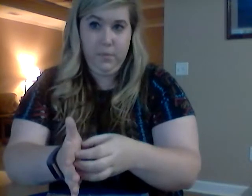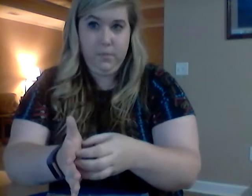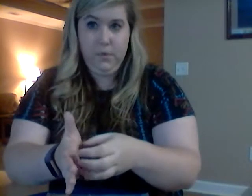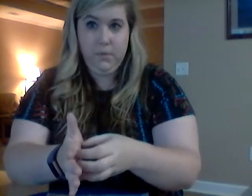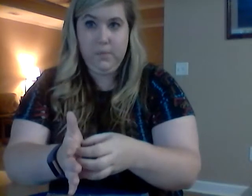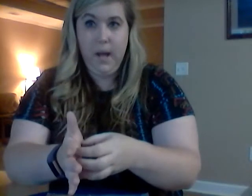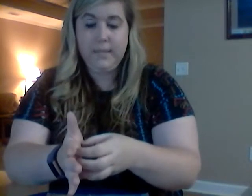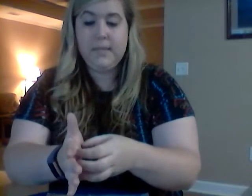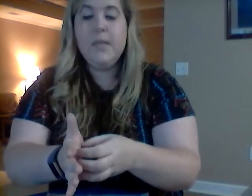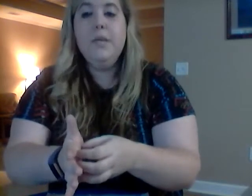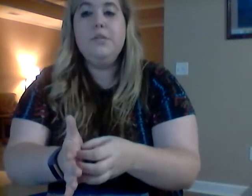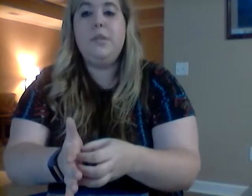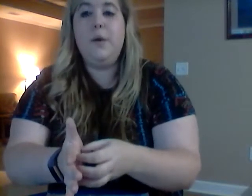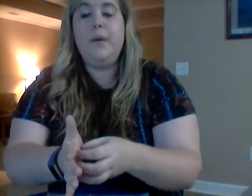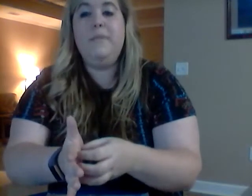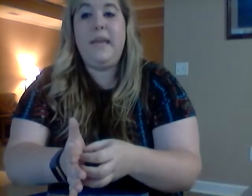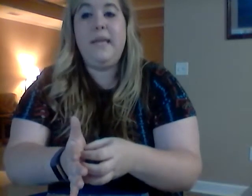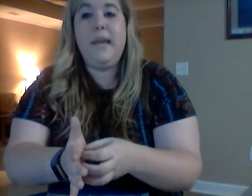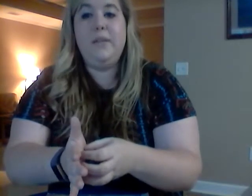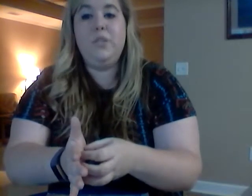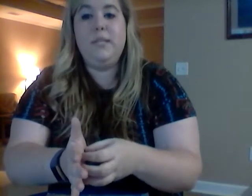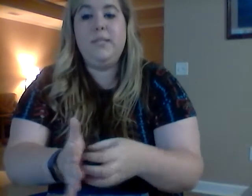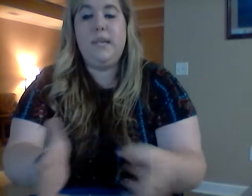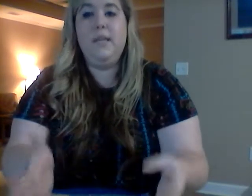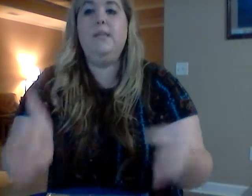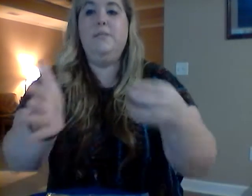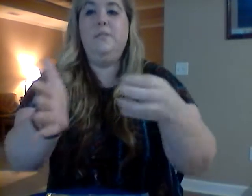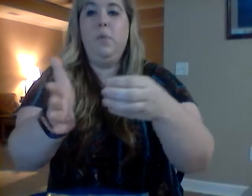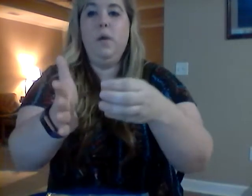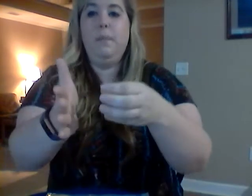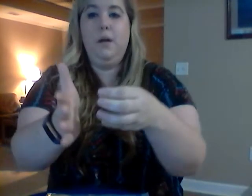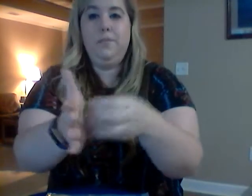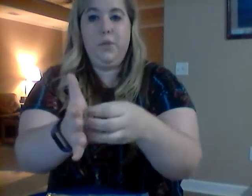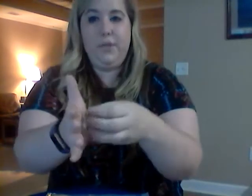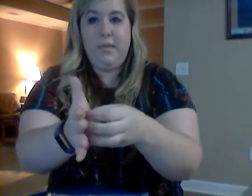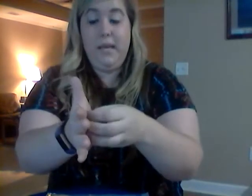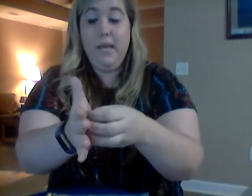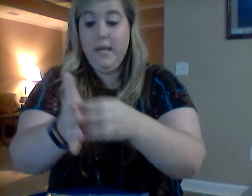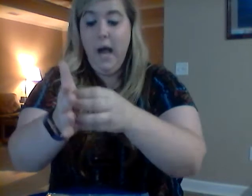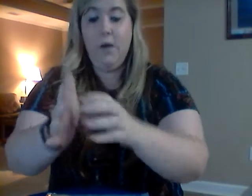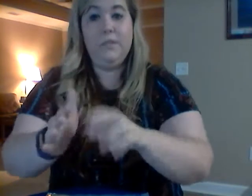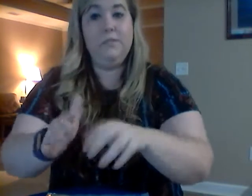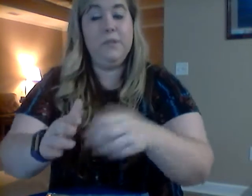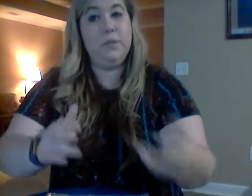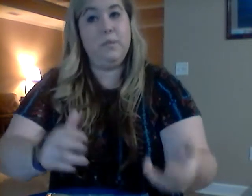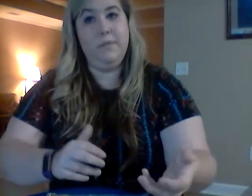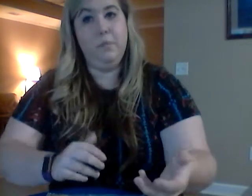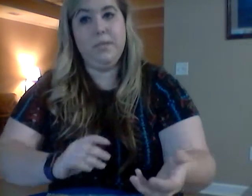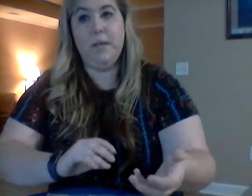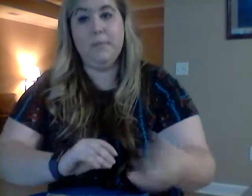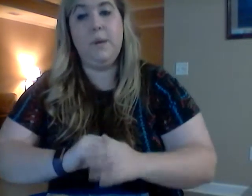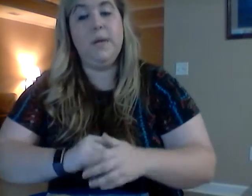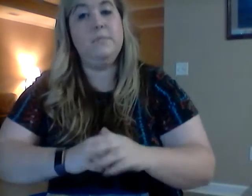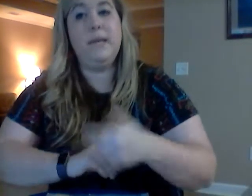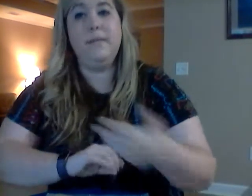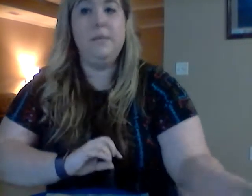the response. So if he engages in the form of cookie, I'll differentially reinforce that response by giving him a